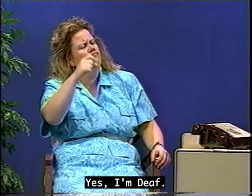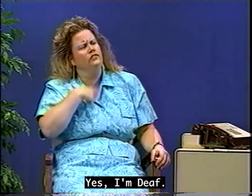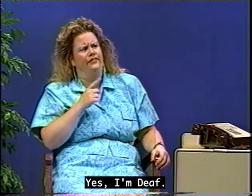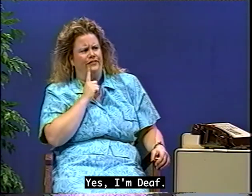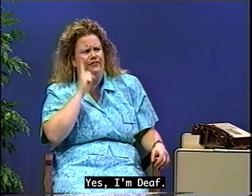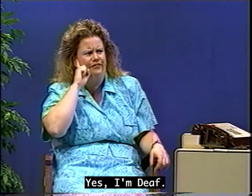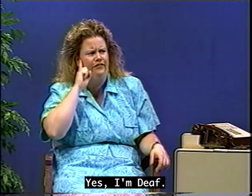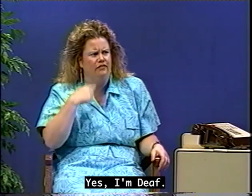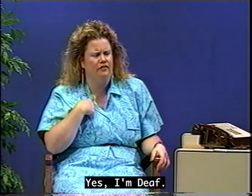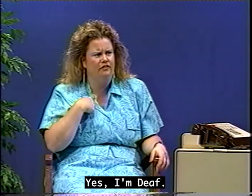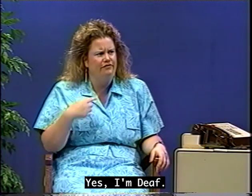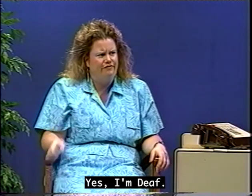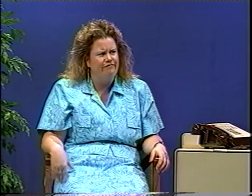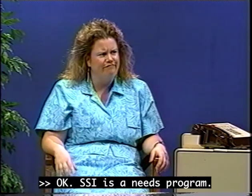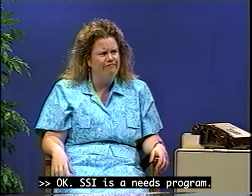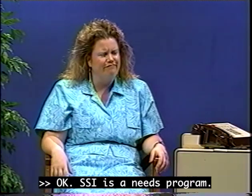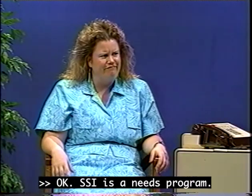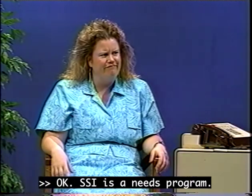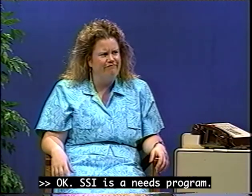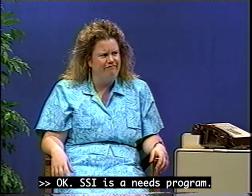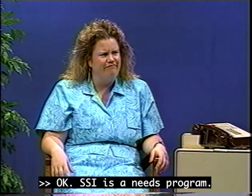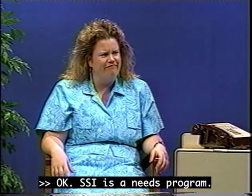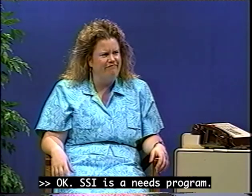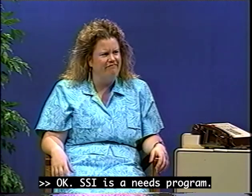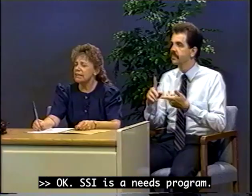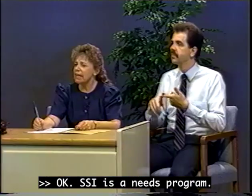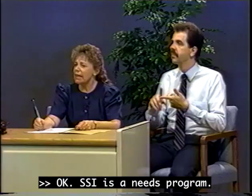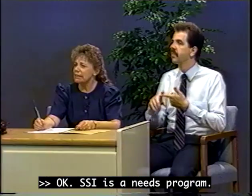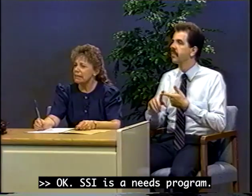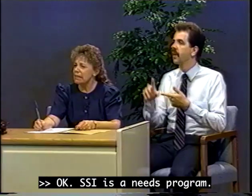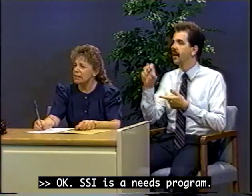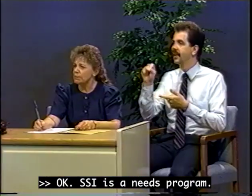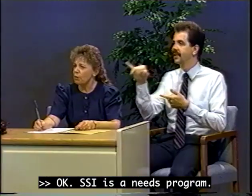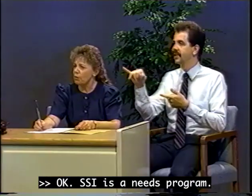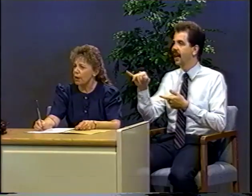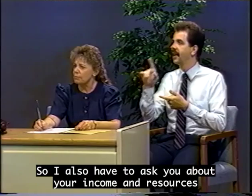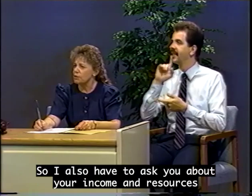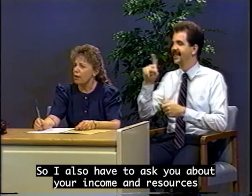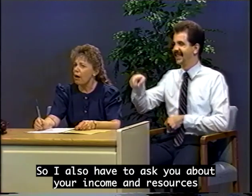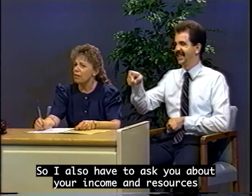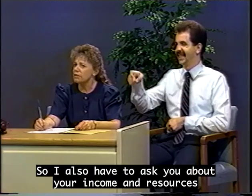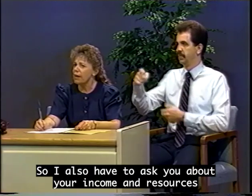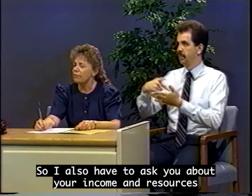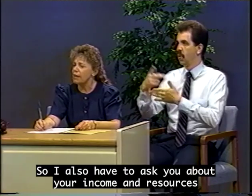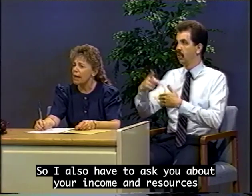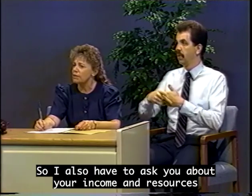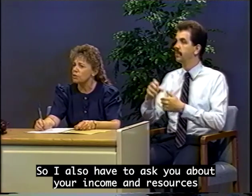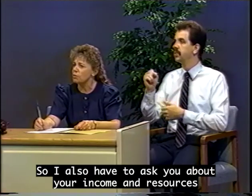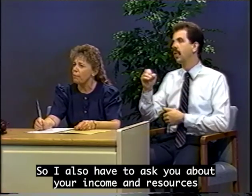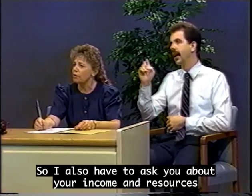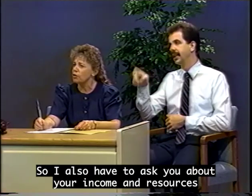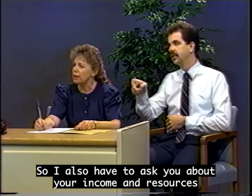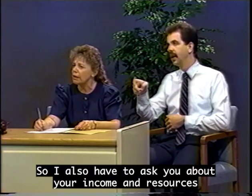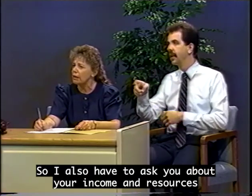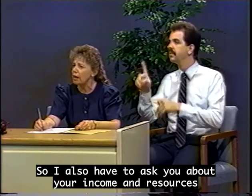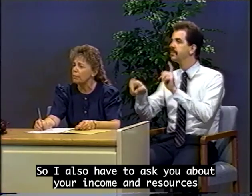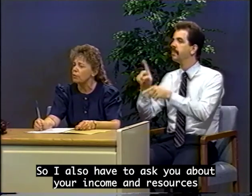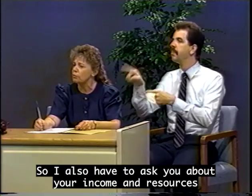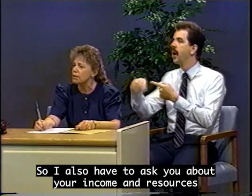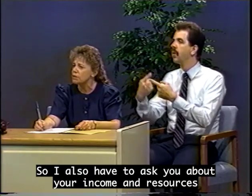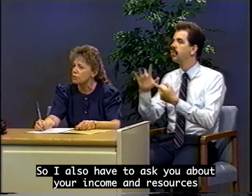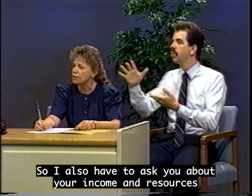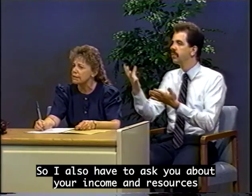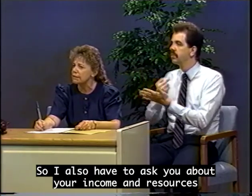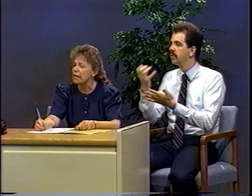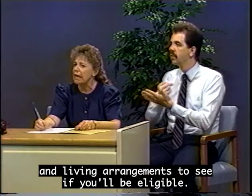Yes, I'm deaf. Okay. SSI is a needs program, so I also have to ask you about your income